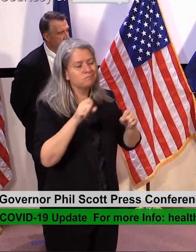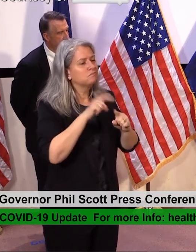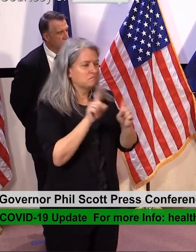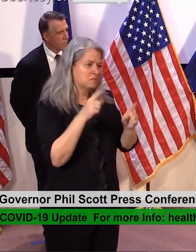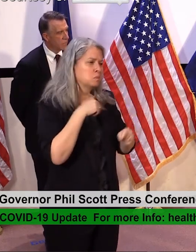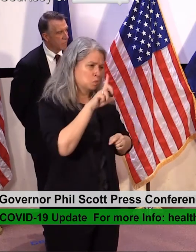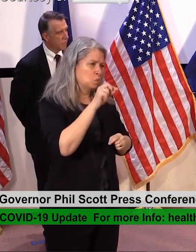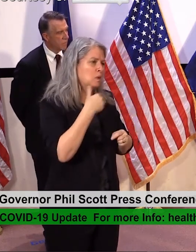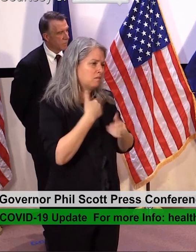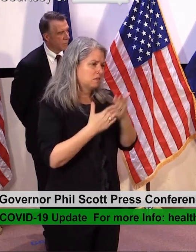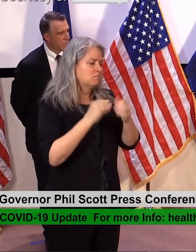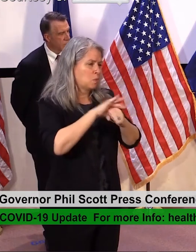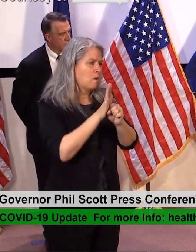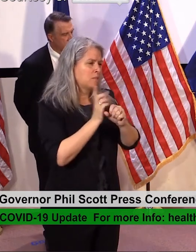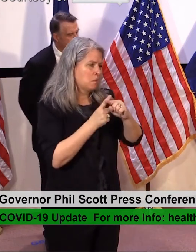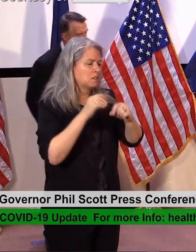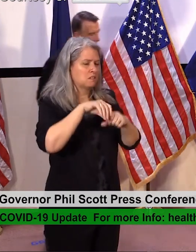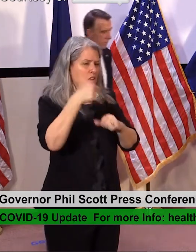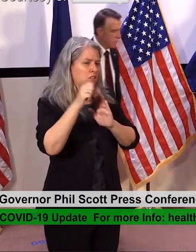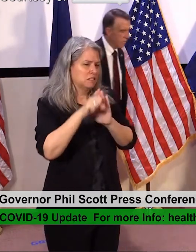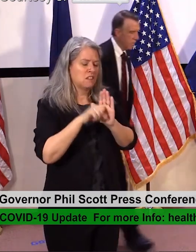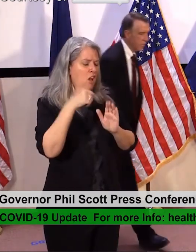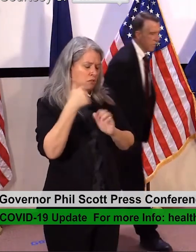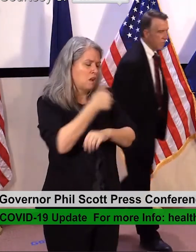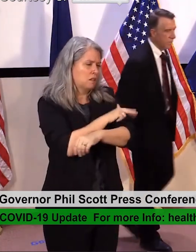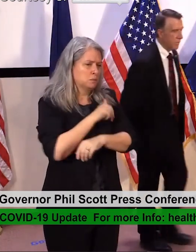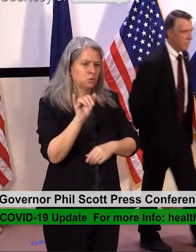critical access hospitals you referred to.